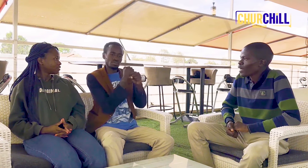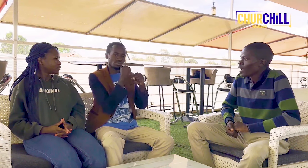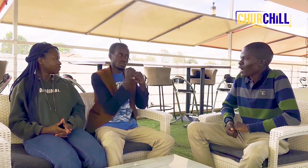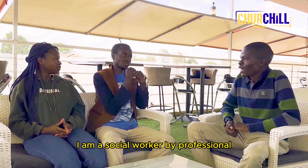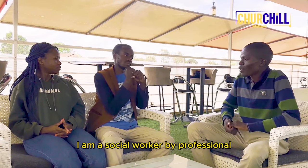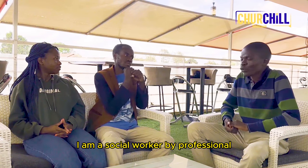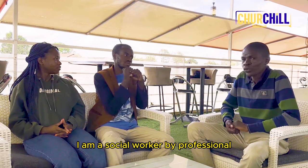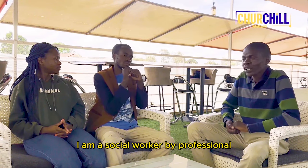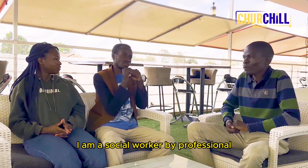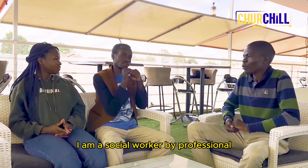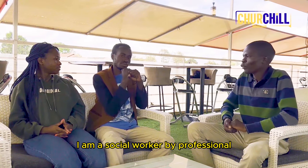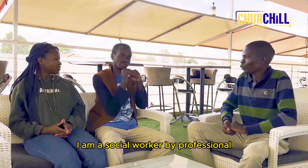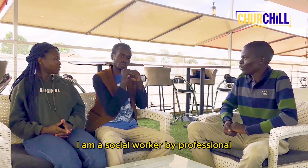I am a social worker by professional.